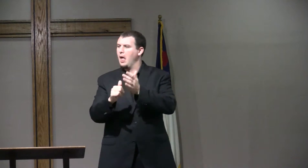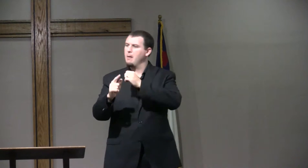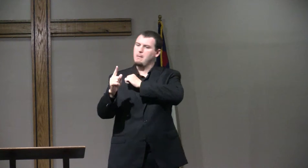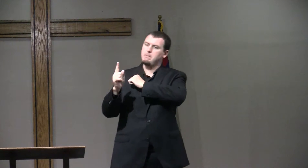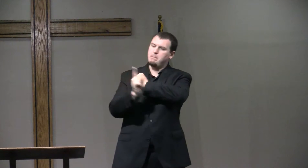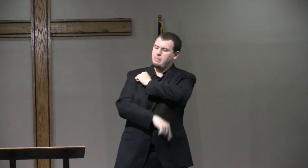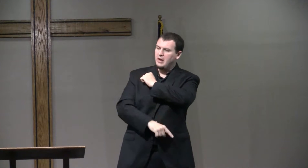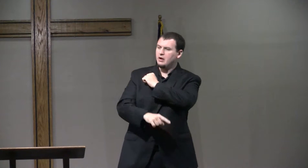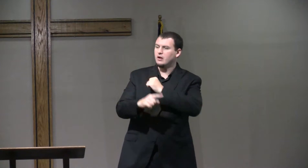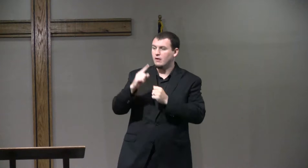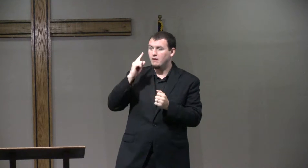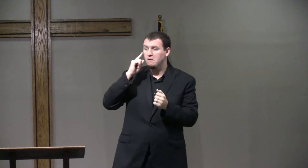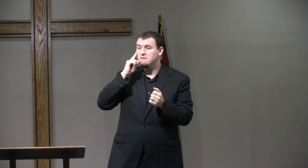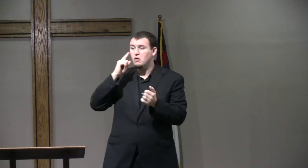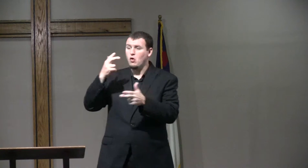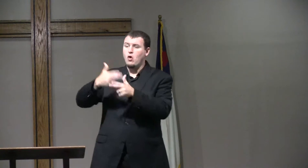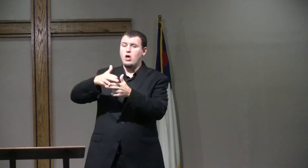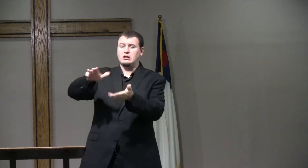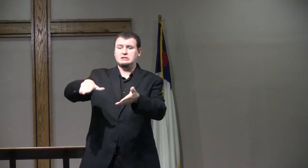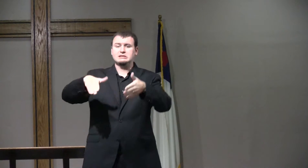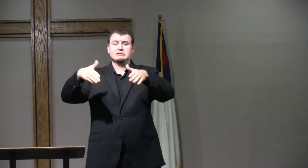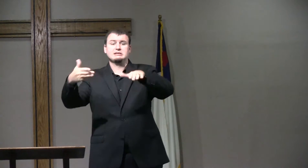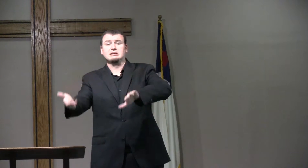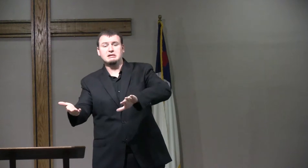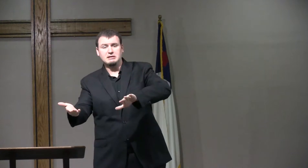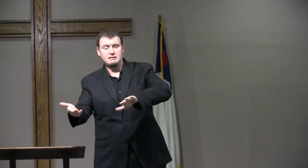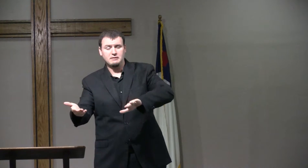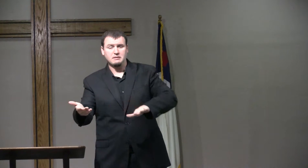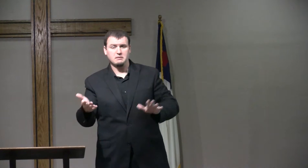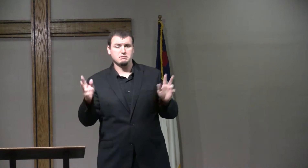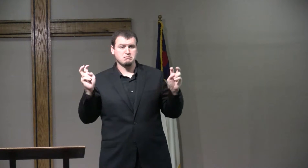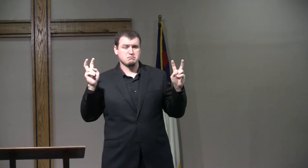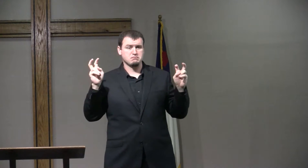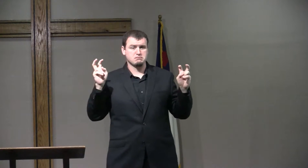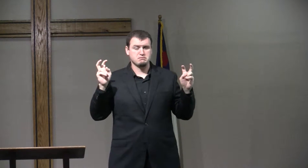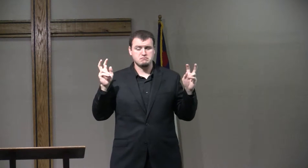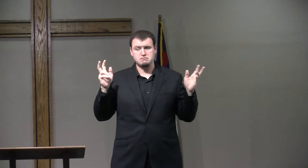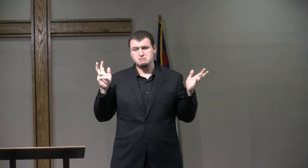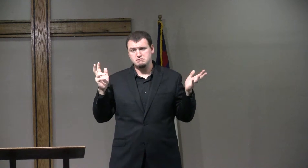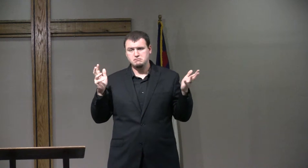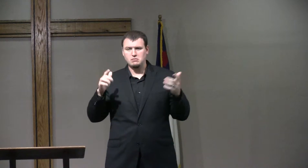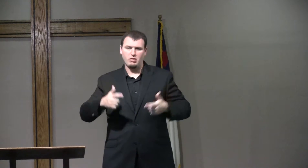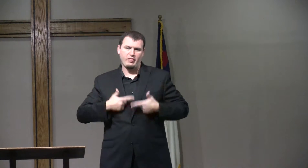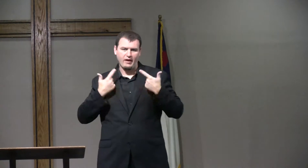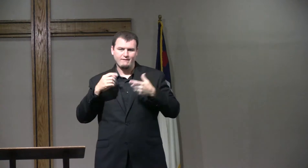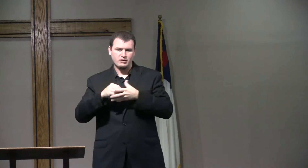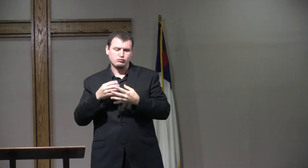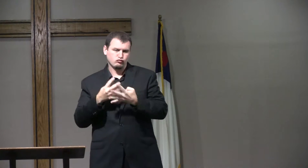die for what he's done. But his punishment is death in prison, or life in